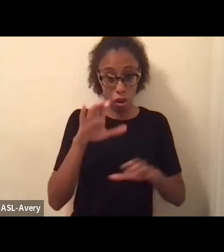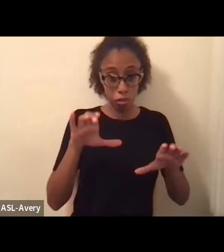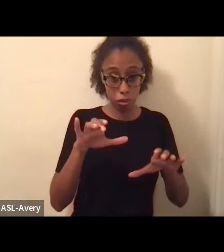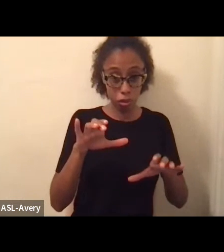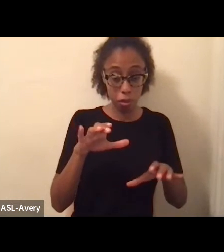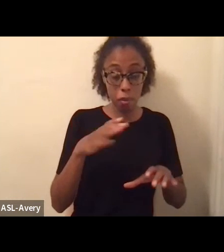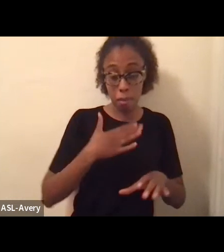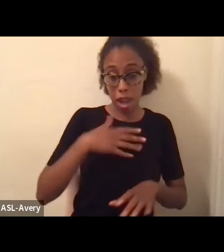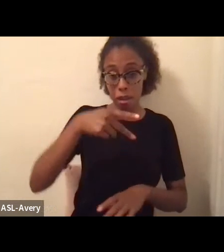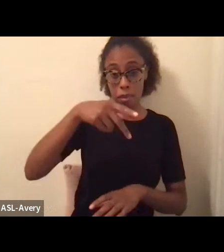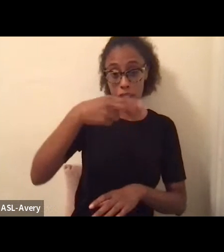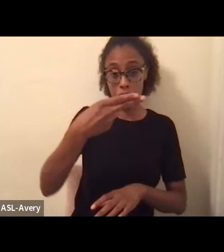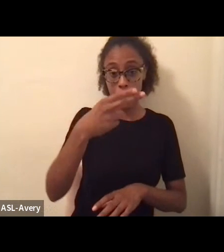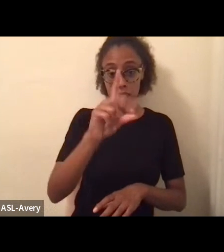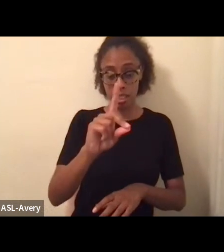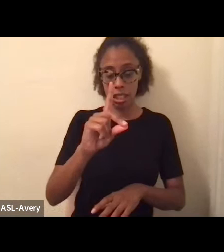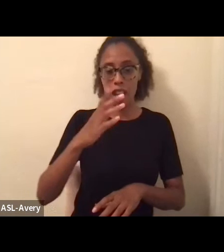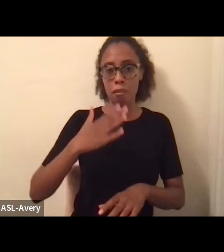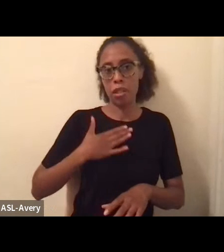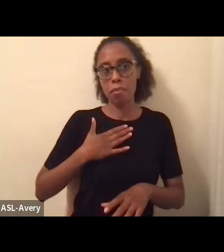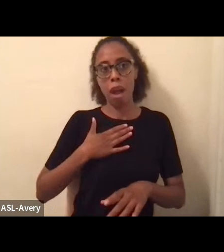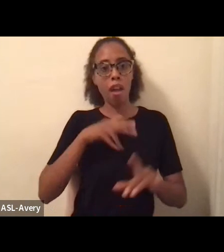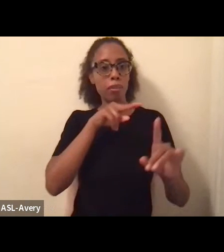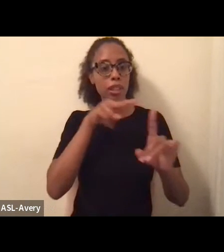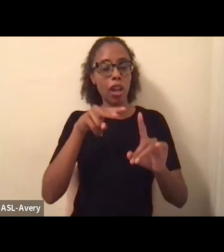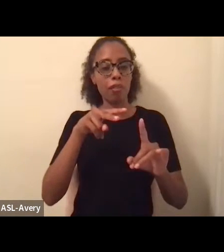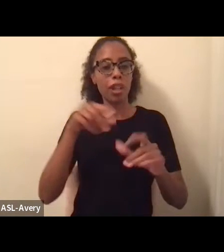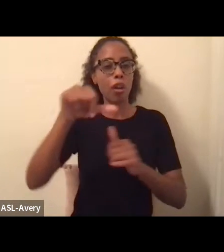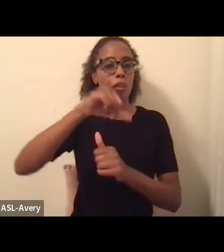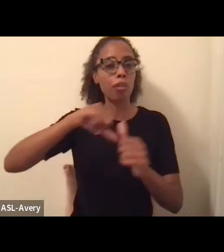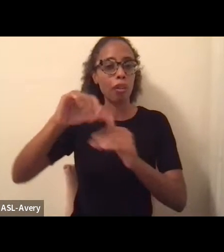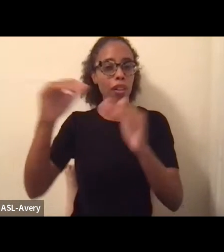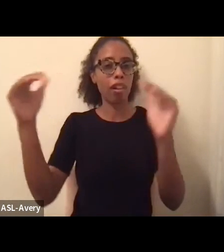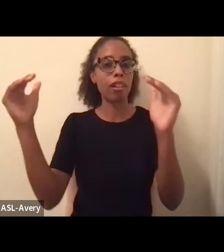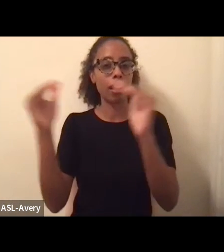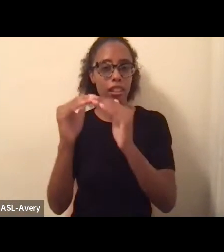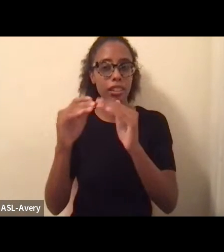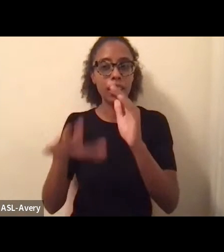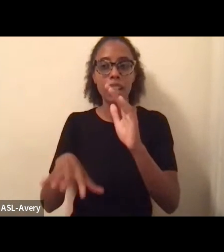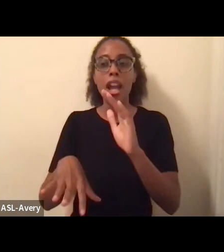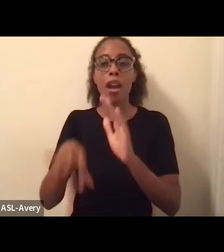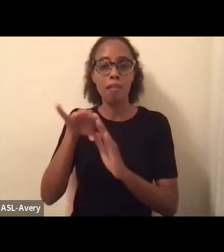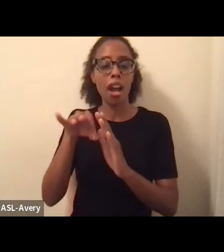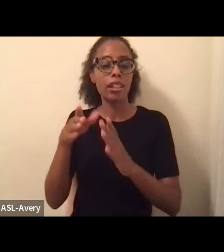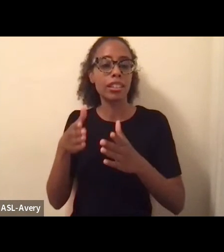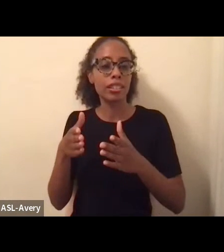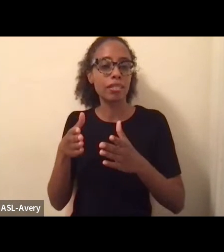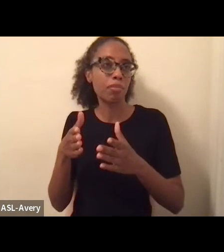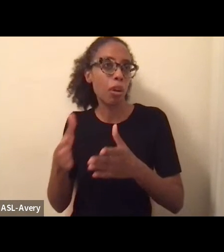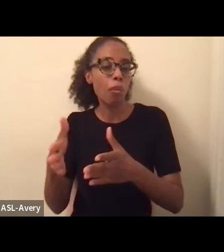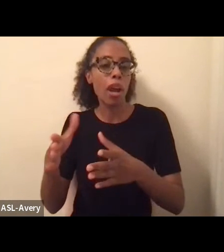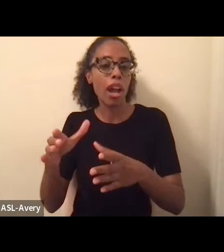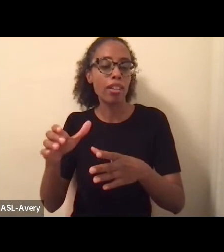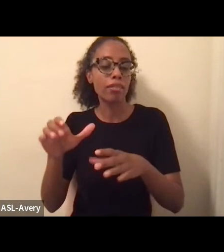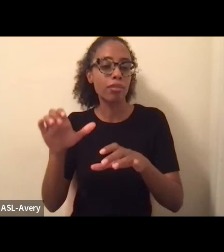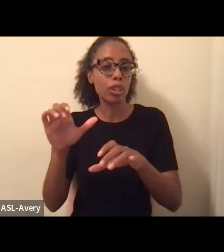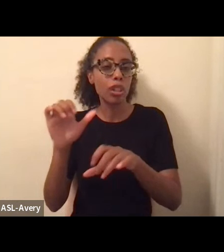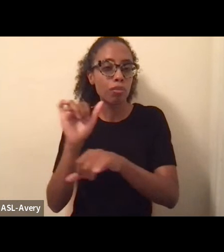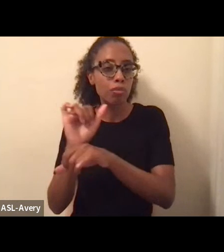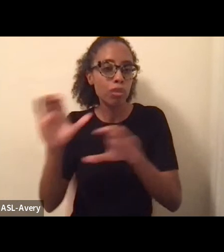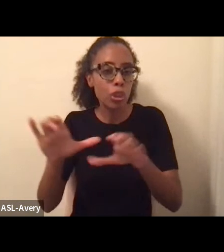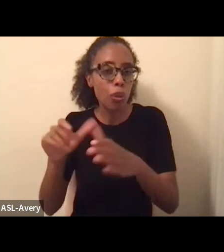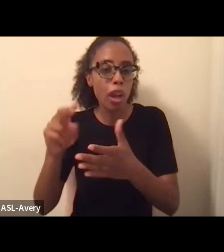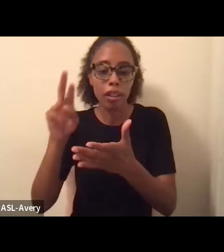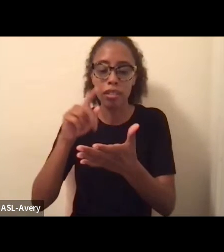my version of social justice and finding a way to do the research and share the narrative of my community in a